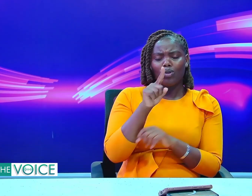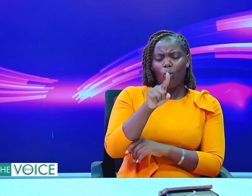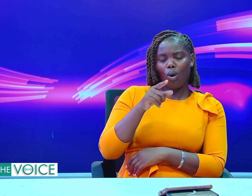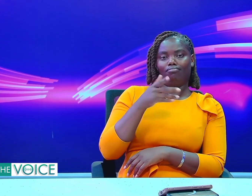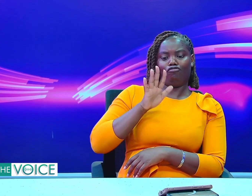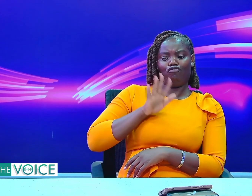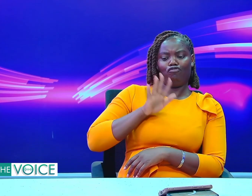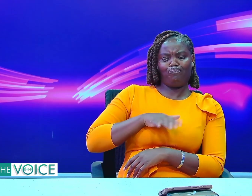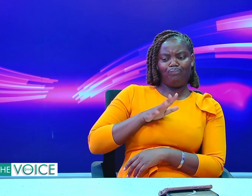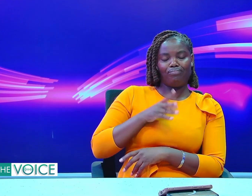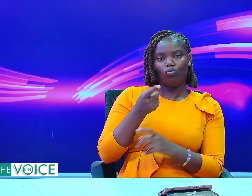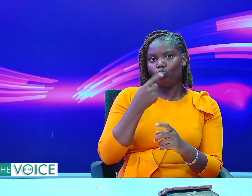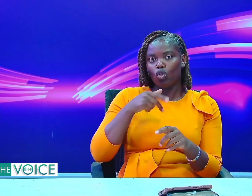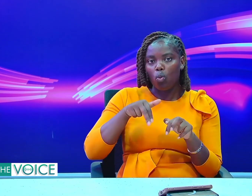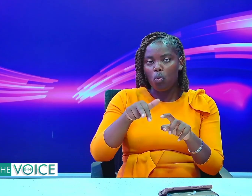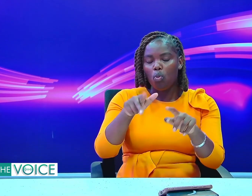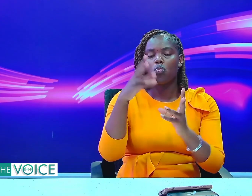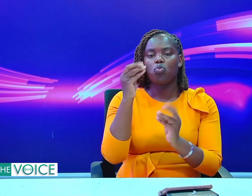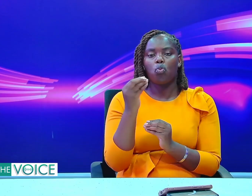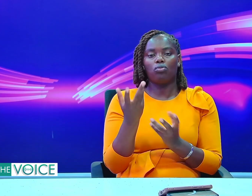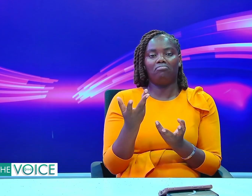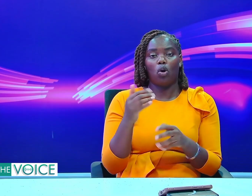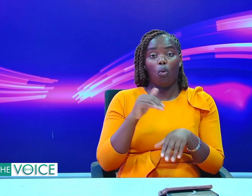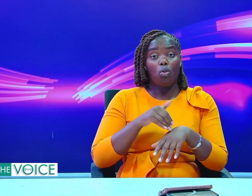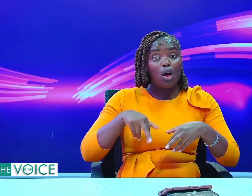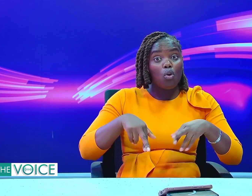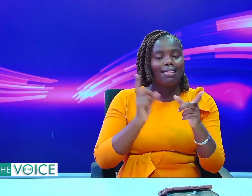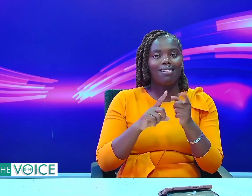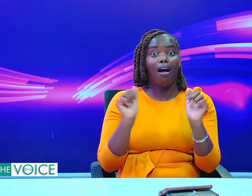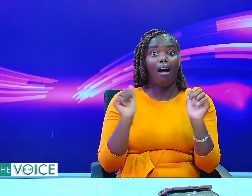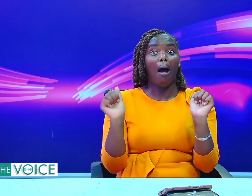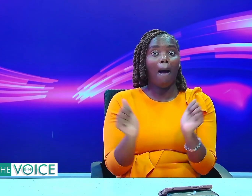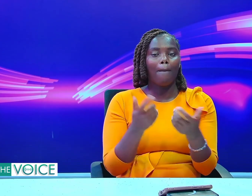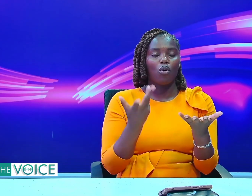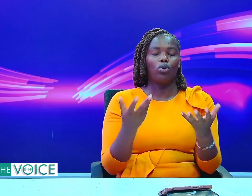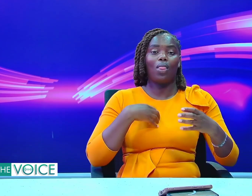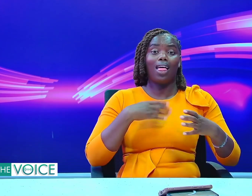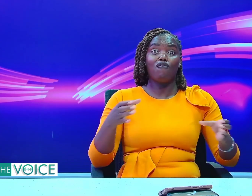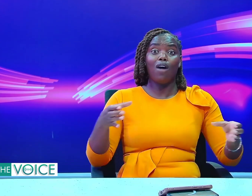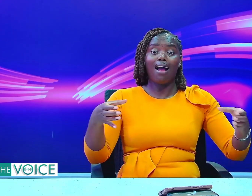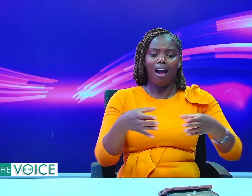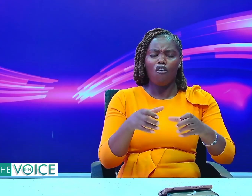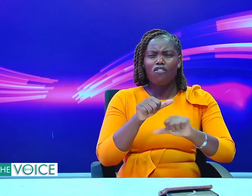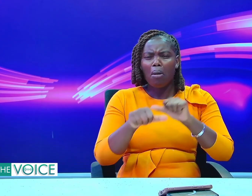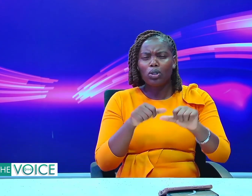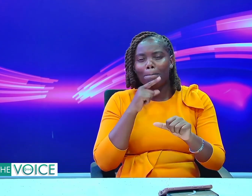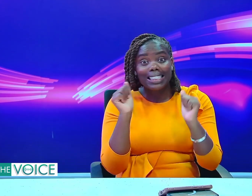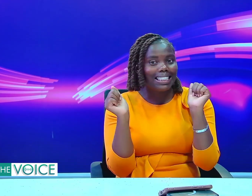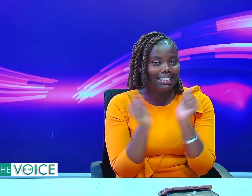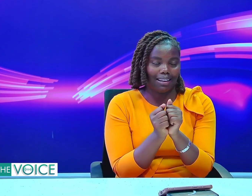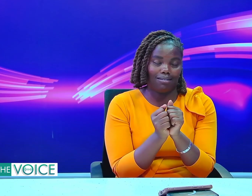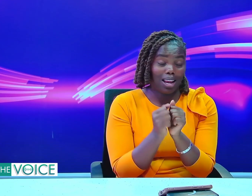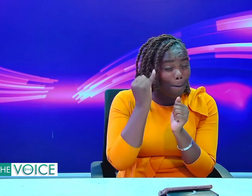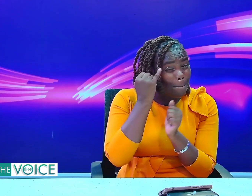was that there was one lady who was walking around the same area on the road, and what happened, we had a gang of